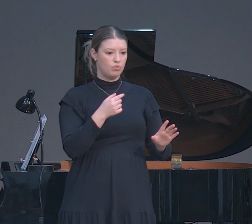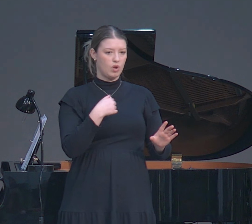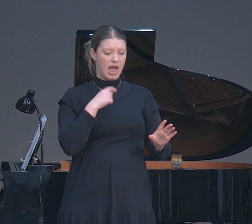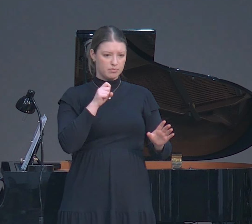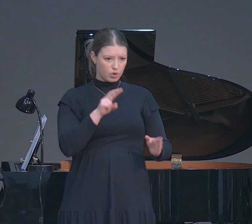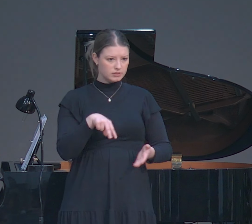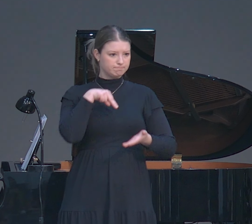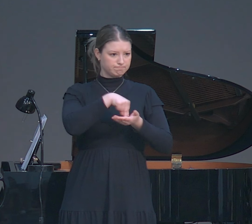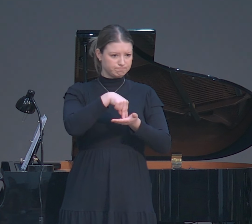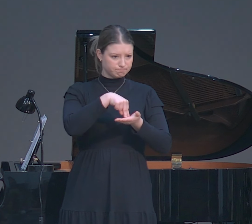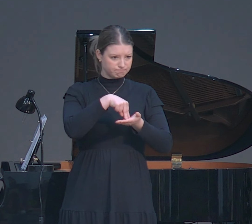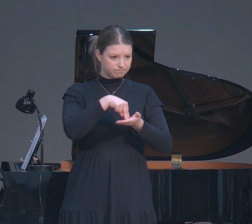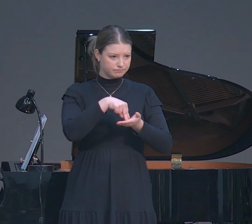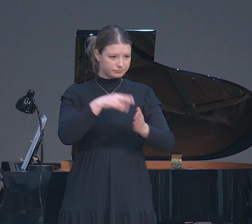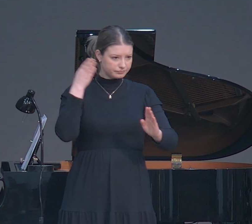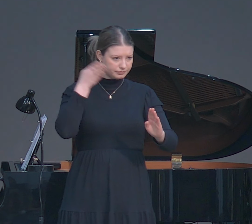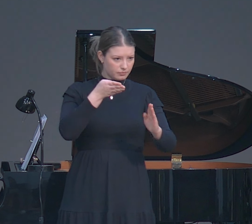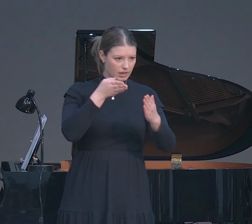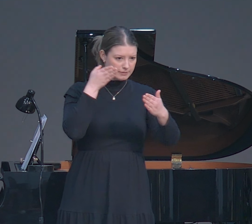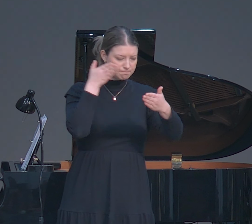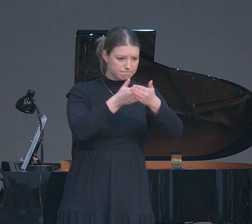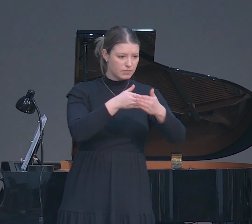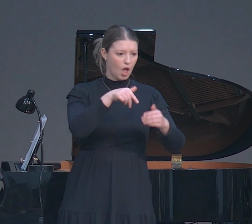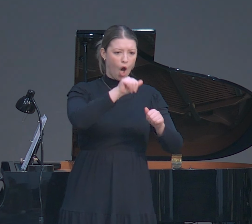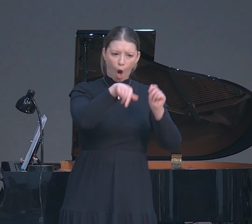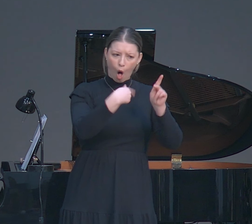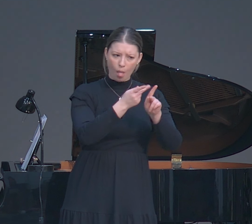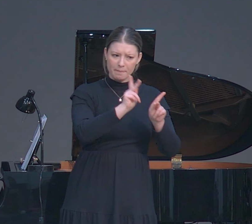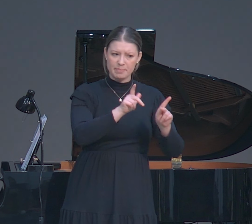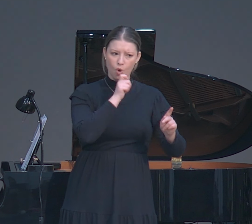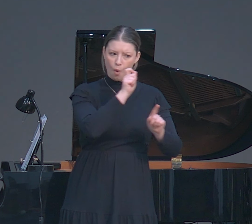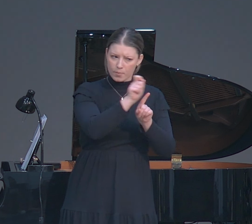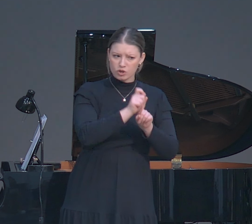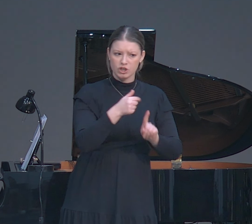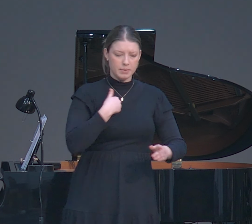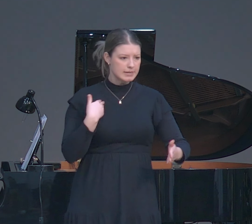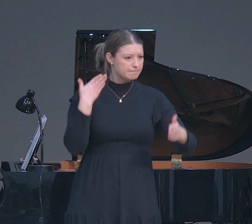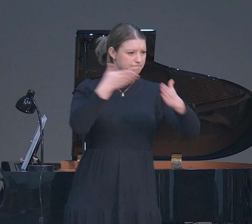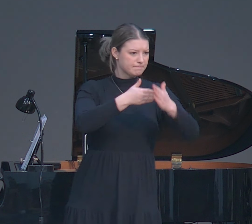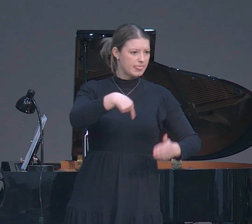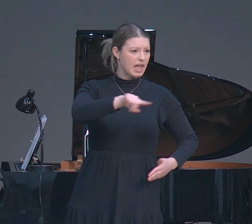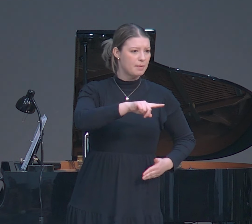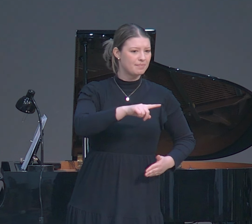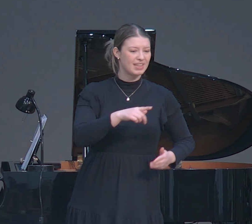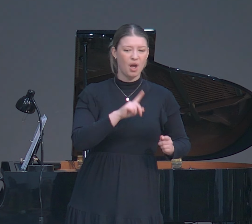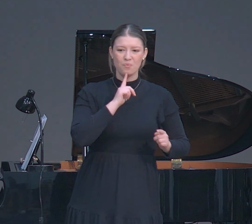up and fight against every single persecution, the mission's really not going to go